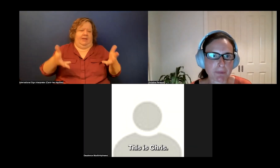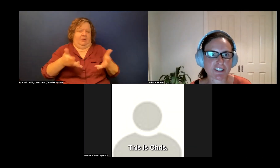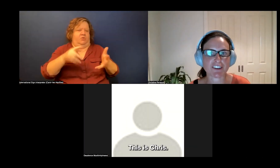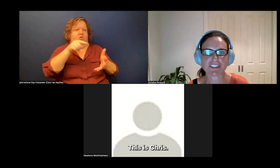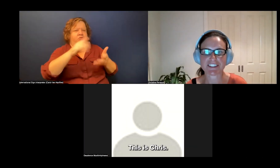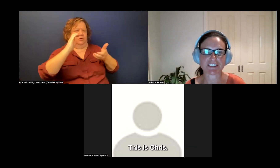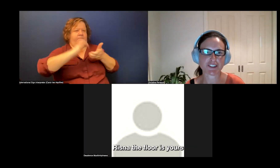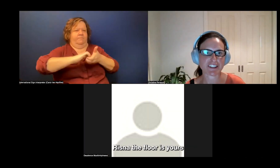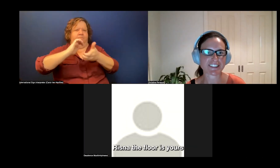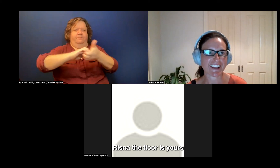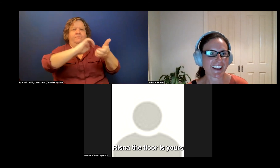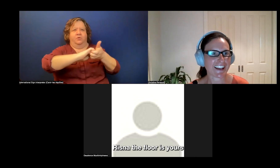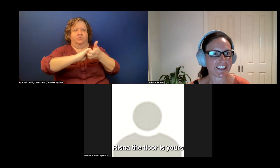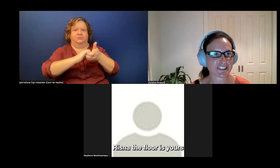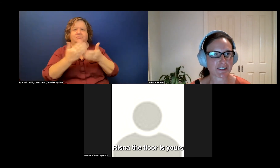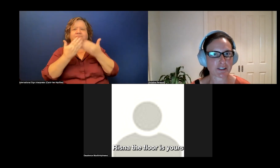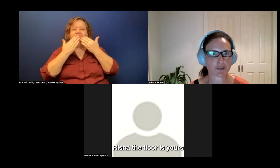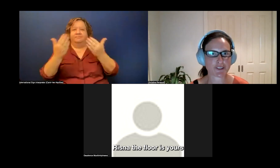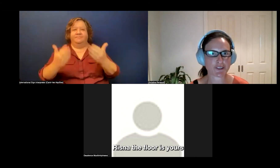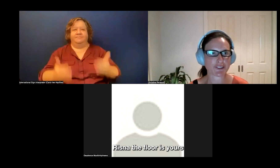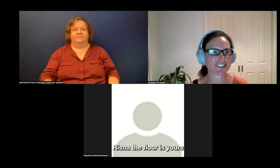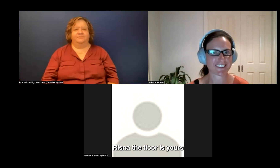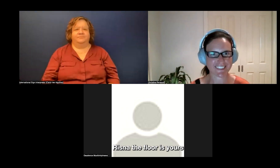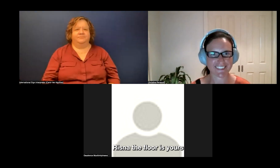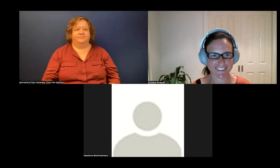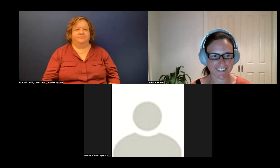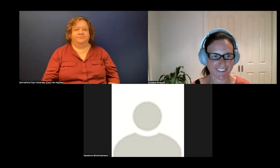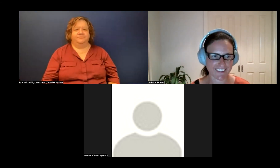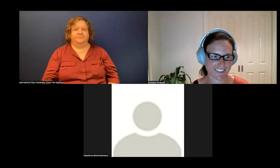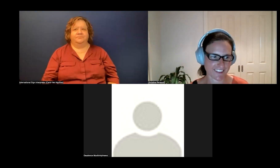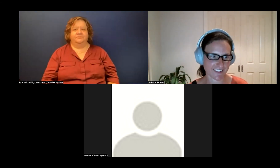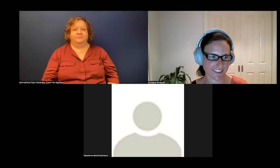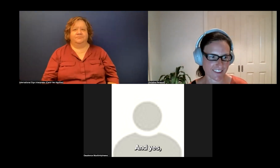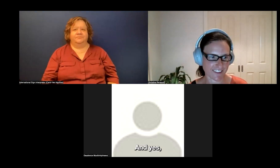Thank you very much, Gaudens. This is Chris. Rishna, the floor is yours.